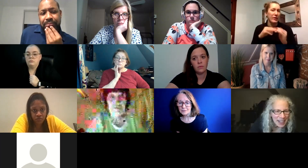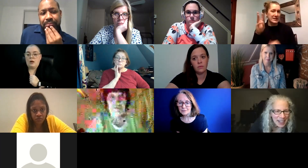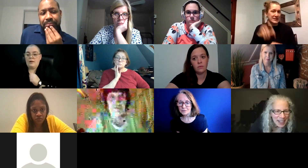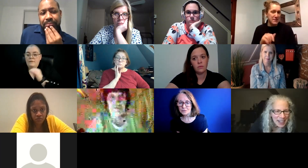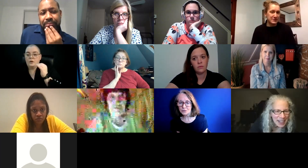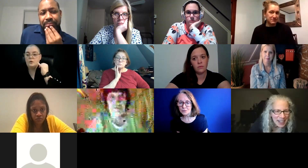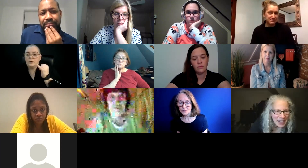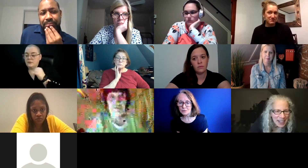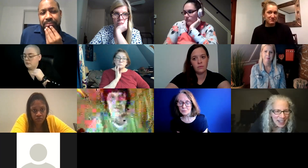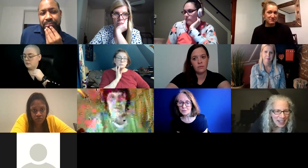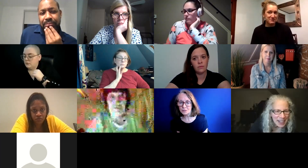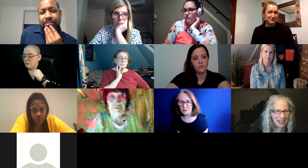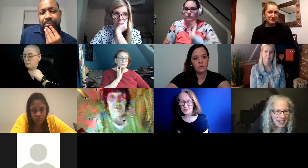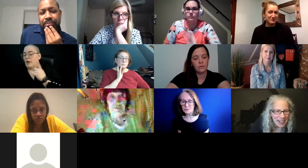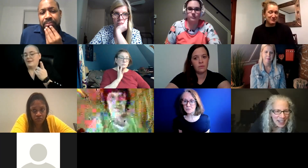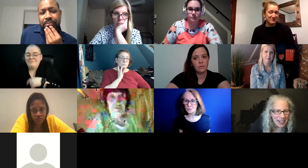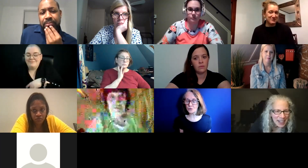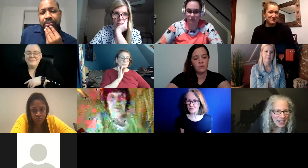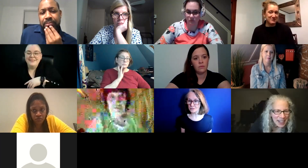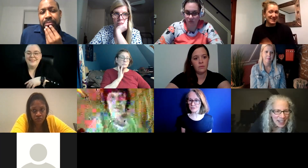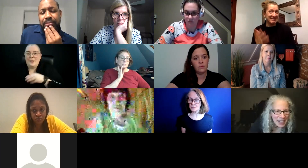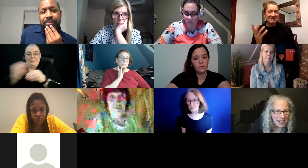Trying to figure out when that would be, but that would give us more than 6 meetings.